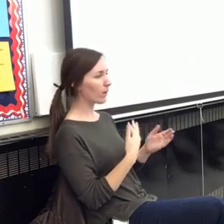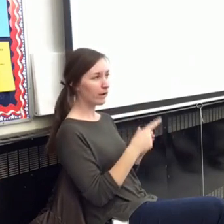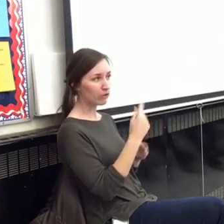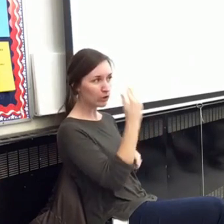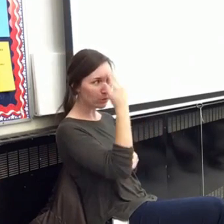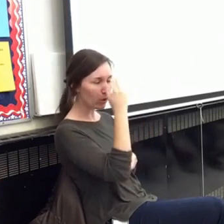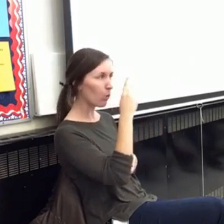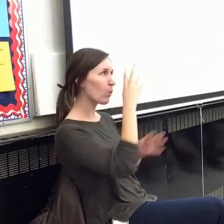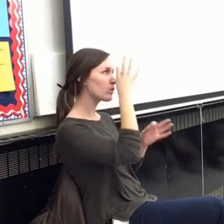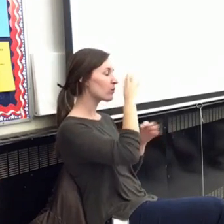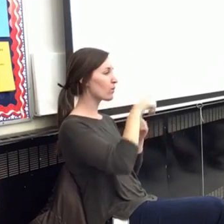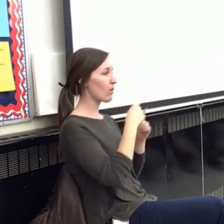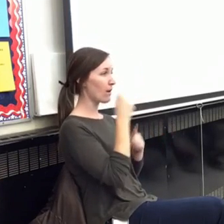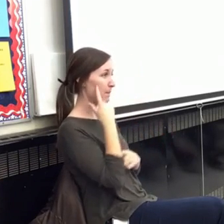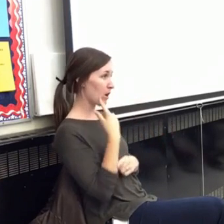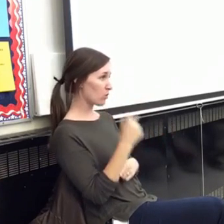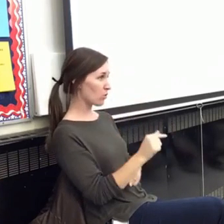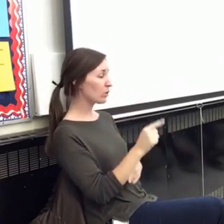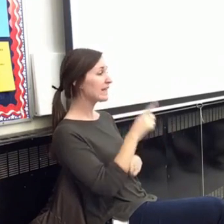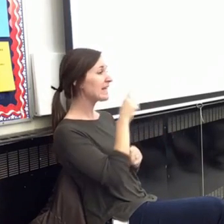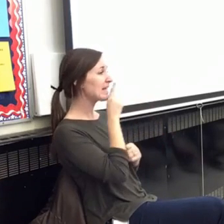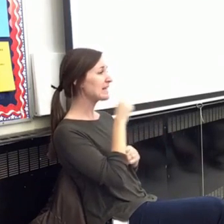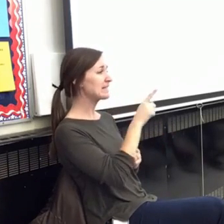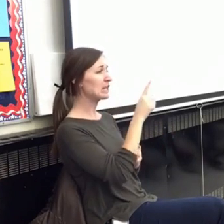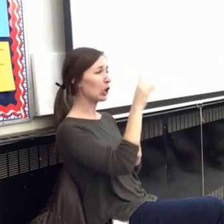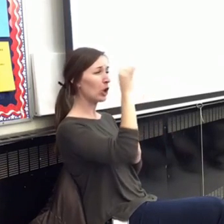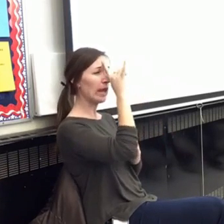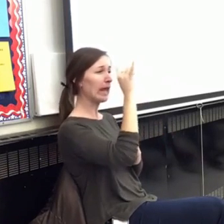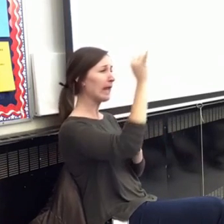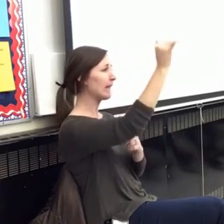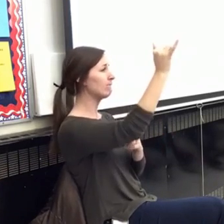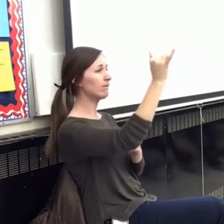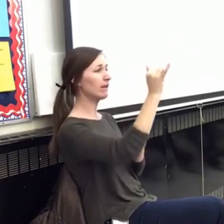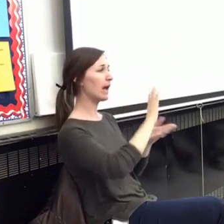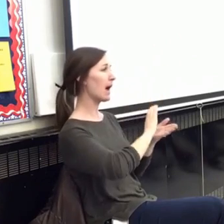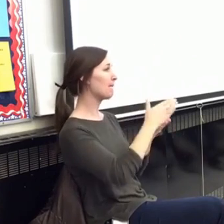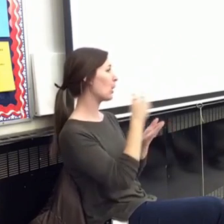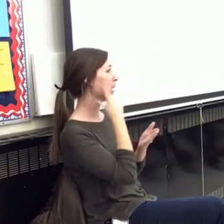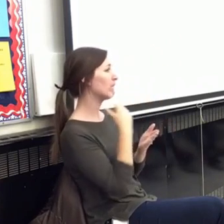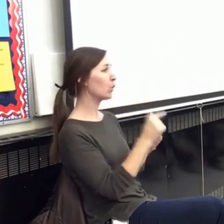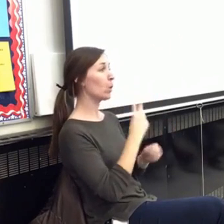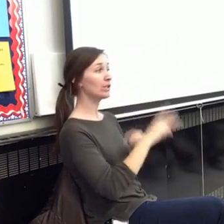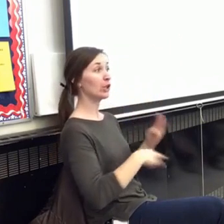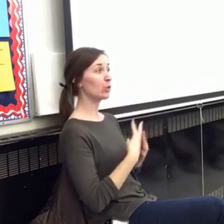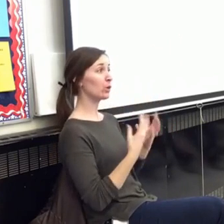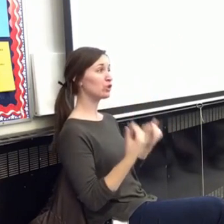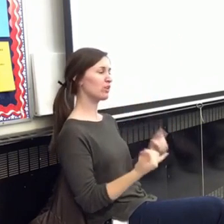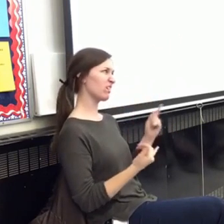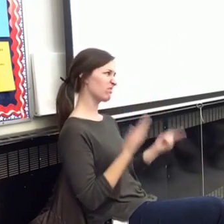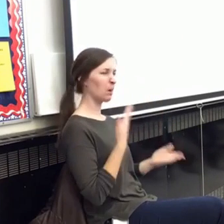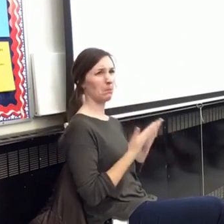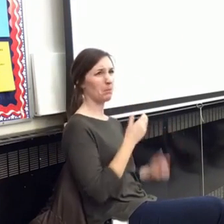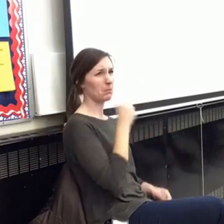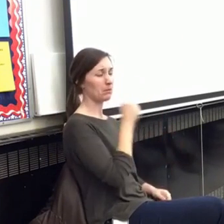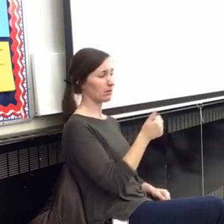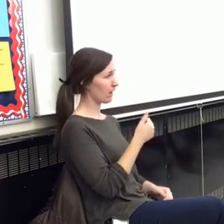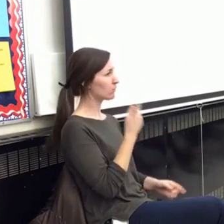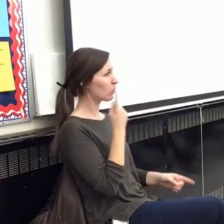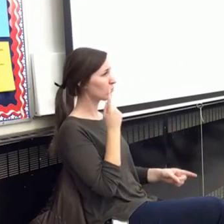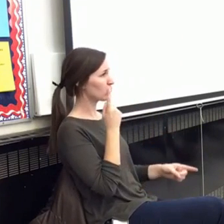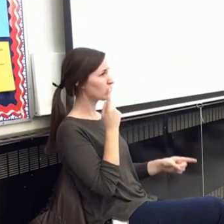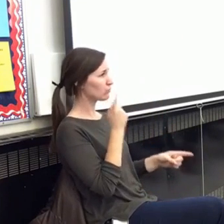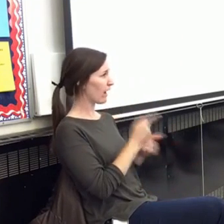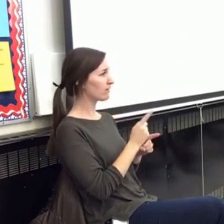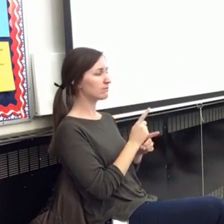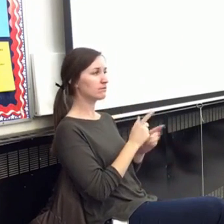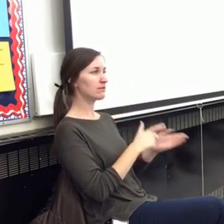gold. Is there an infinite amount of gold in the world today? Probably not. No. Gold takes a long time. It's just